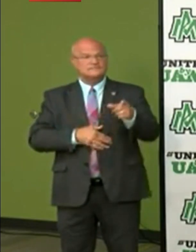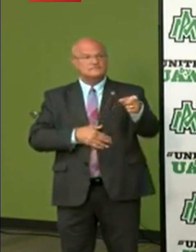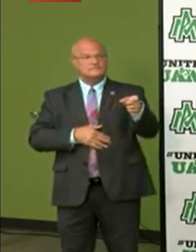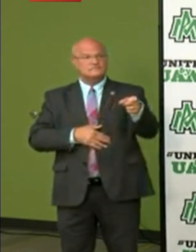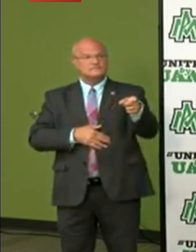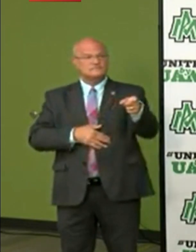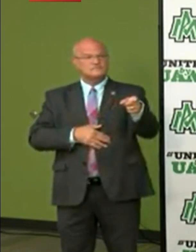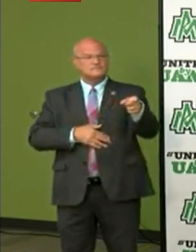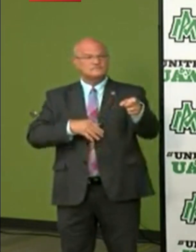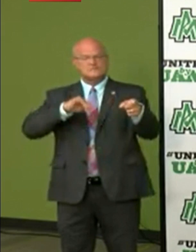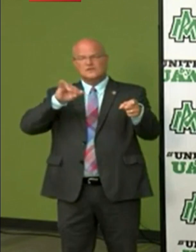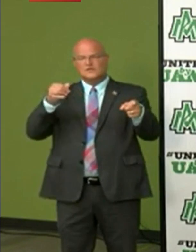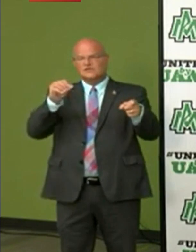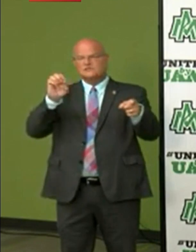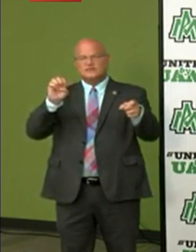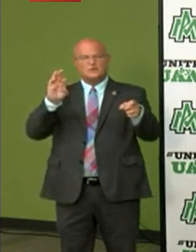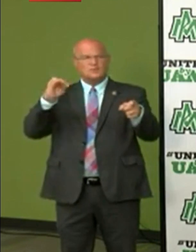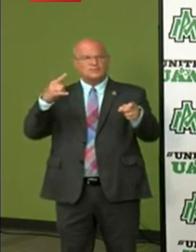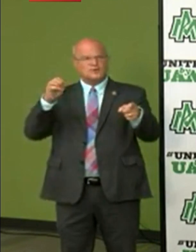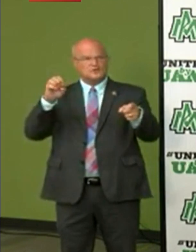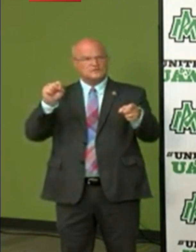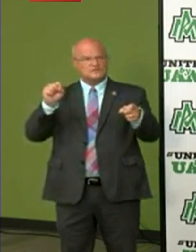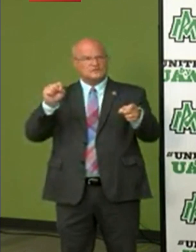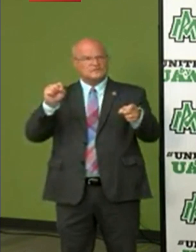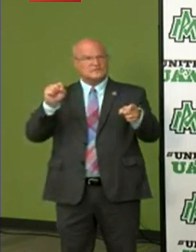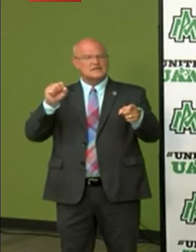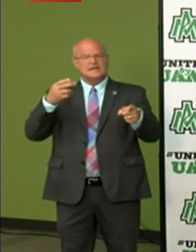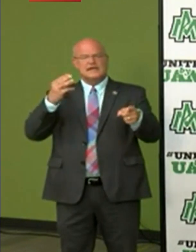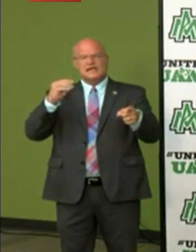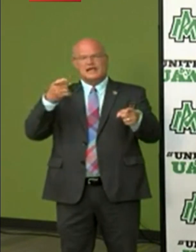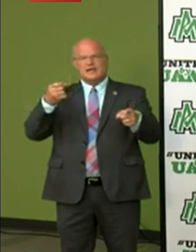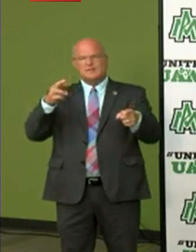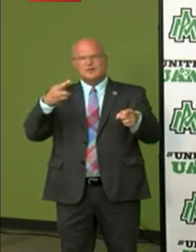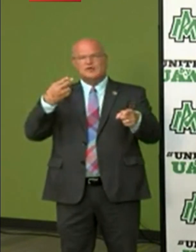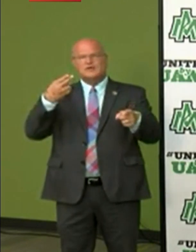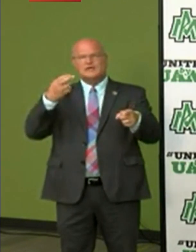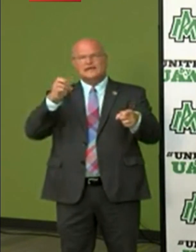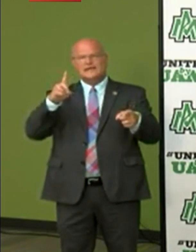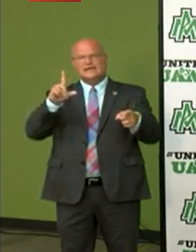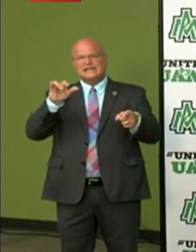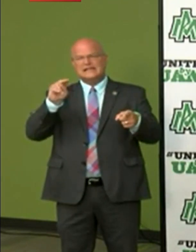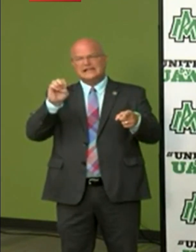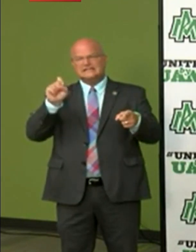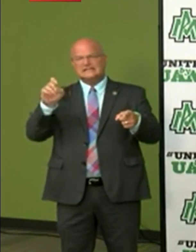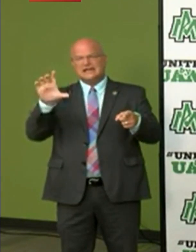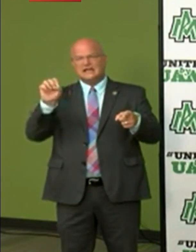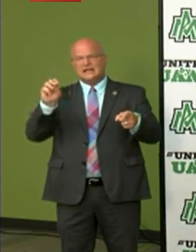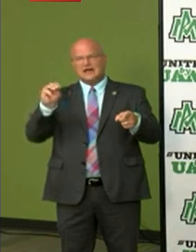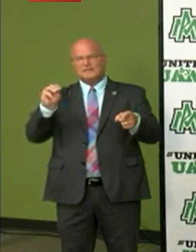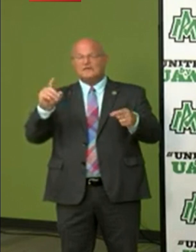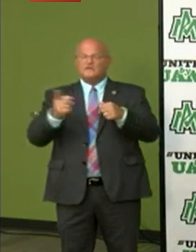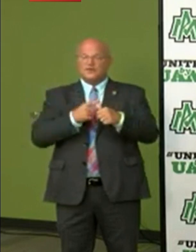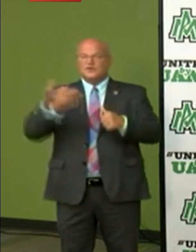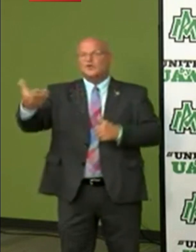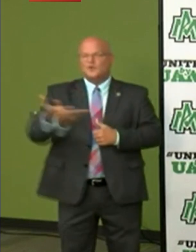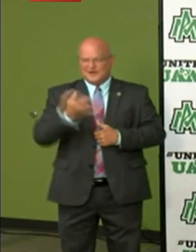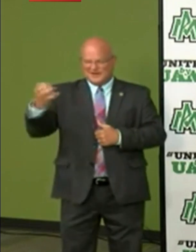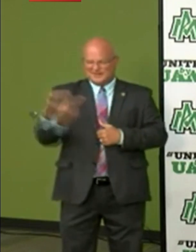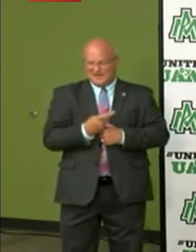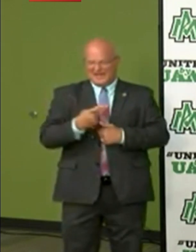Yes. Joe Burgess, MonticelloLive.com and HamburgHeadlines.com. First, welcome back to Monticello again,